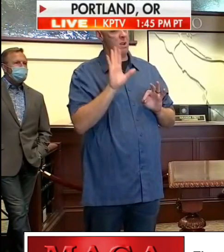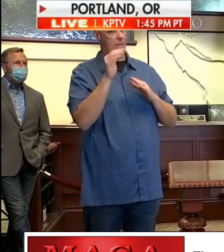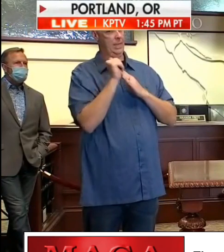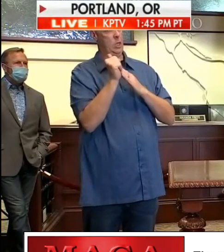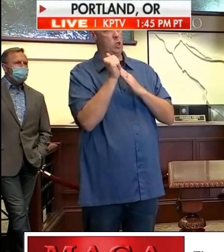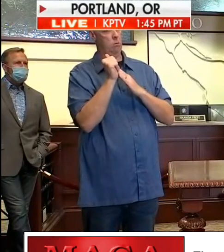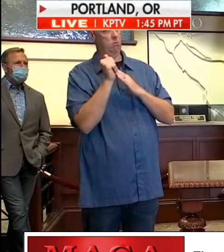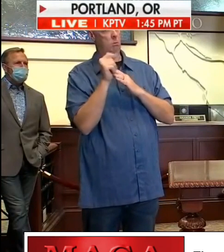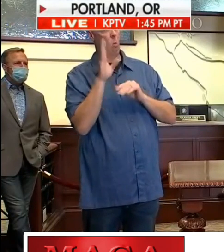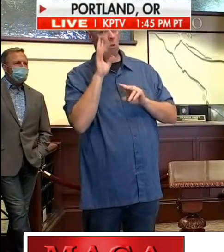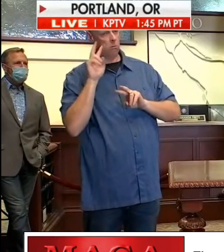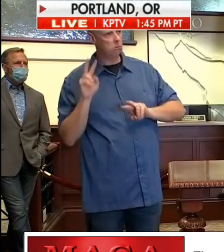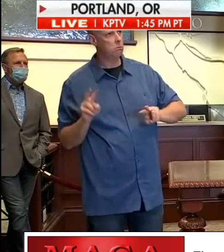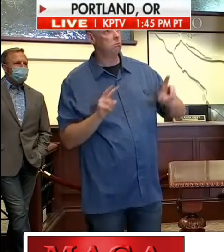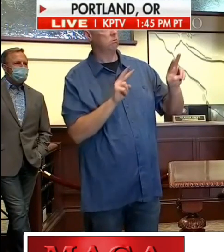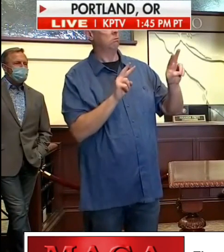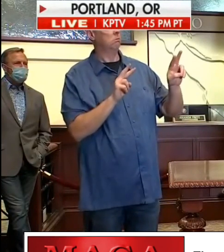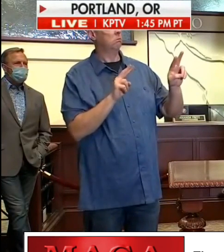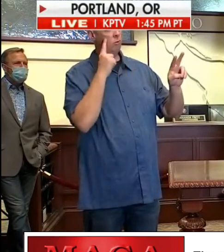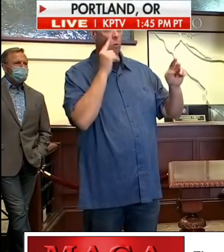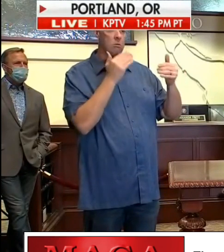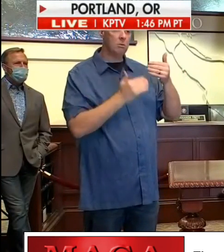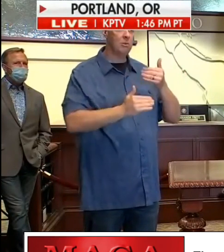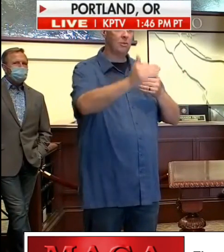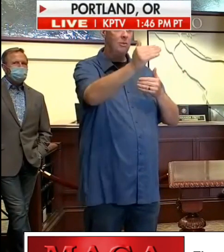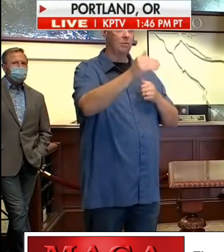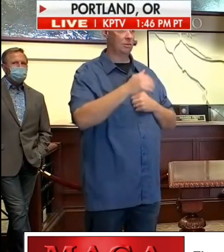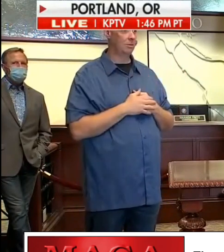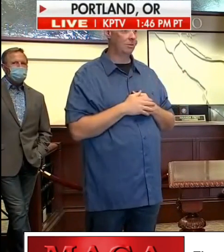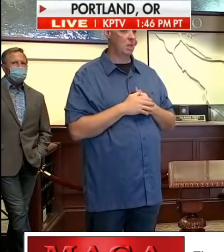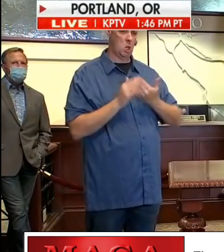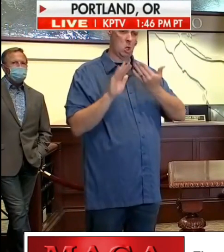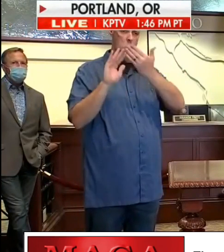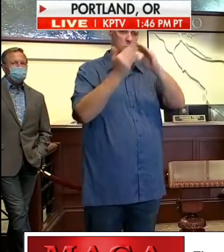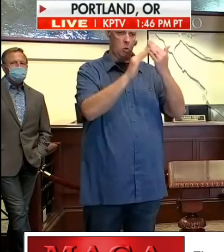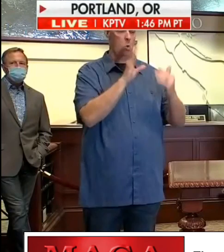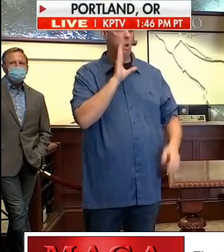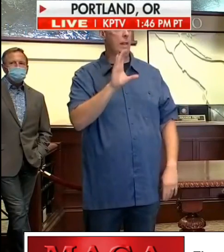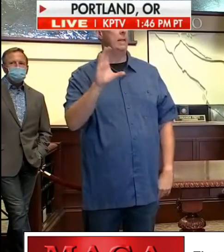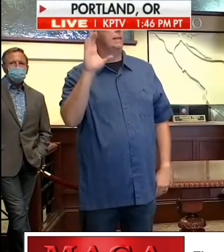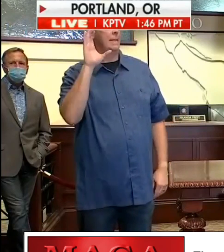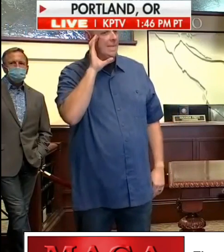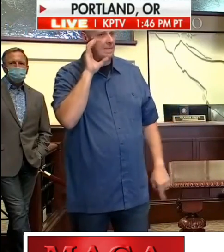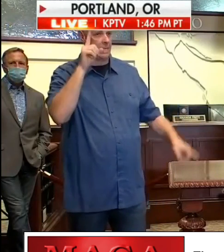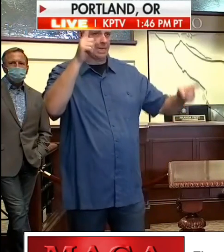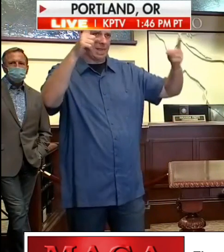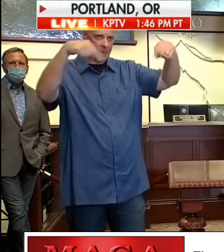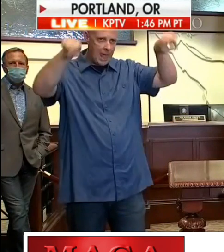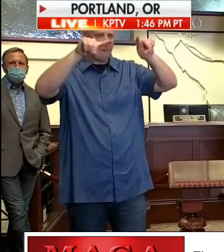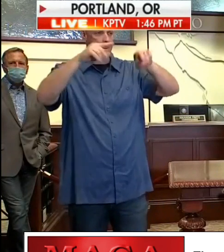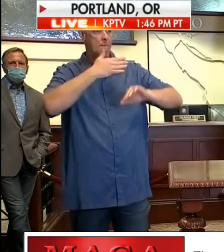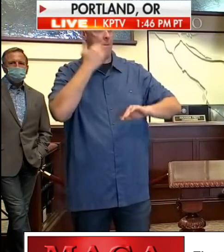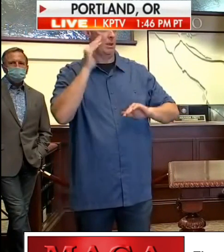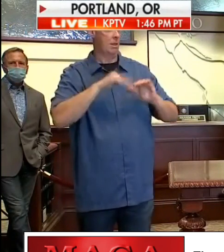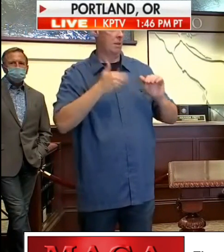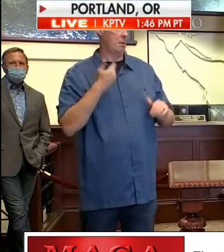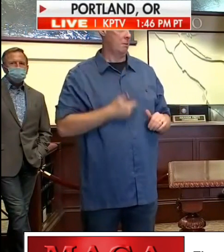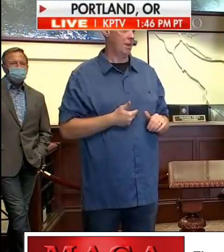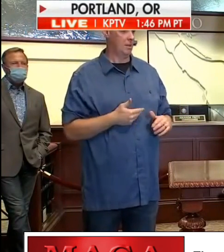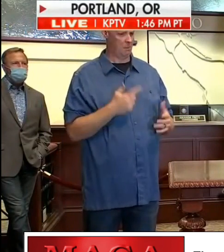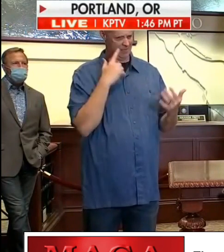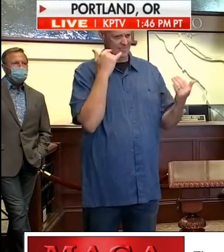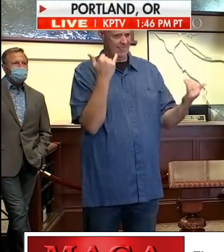leadership as we move forward, because ultimately the community will listen to them, I believe, at a